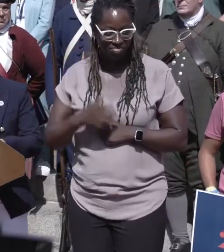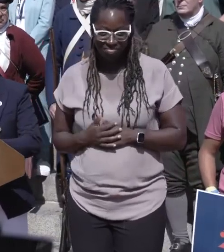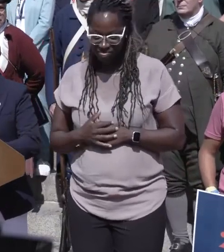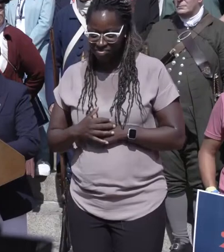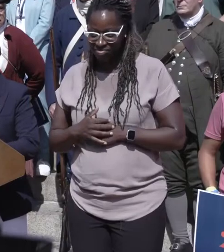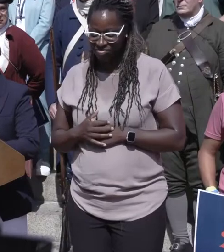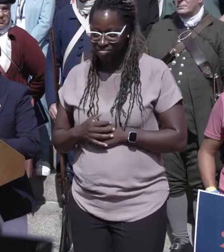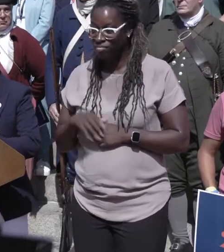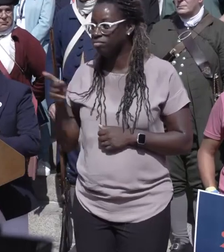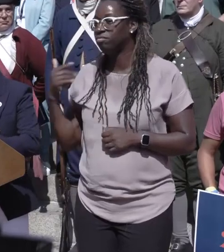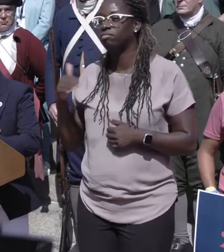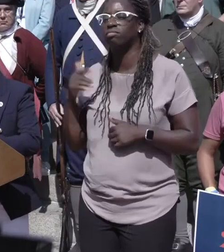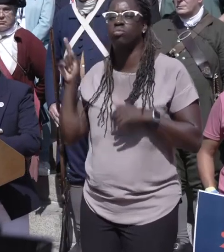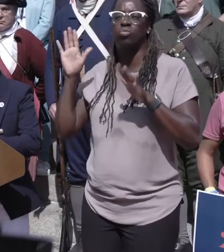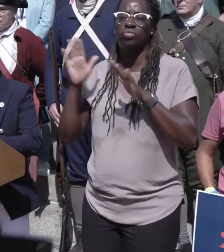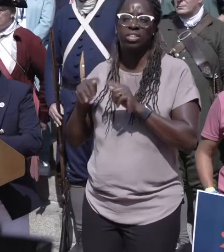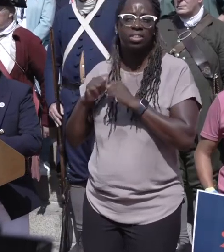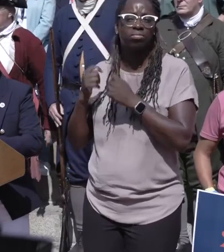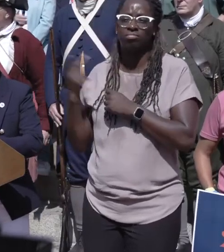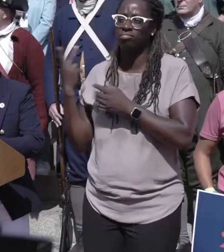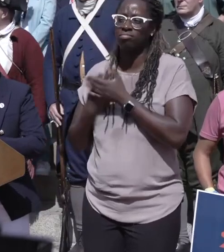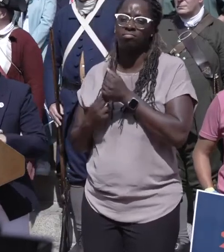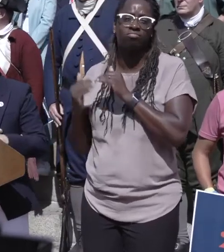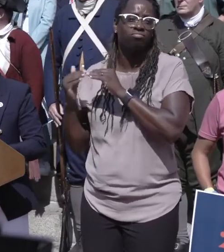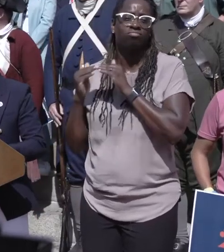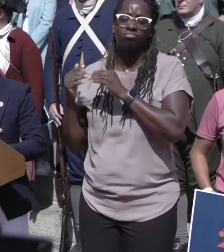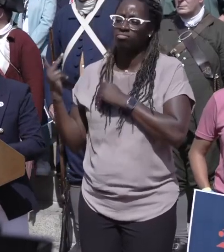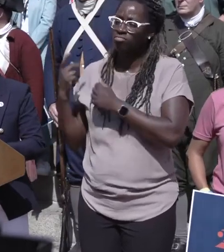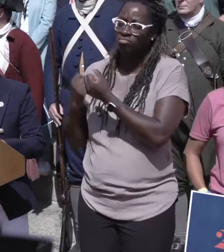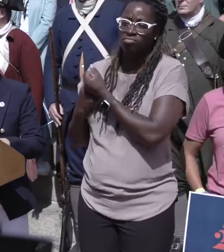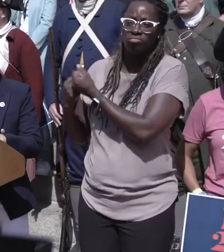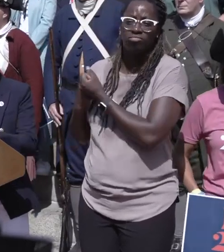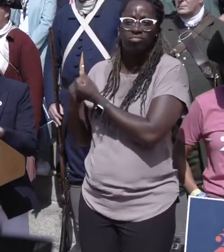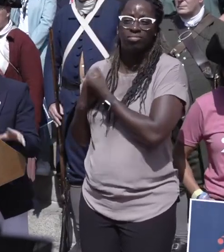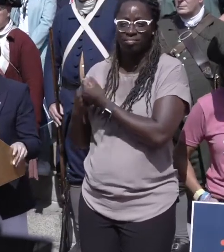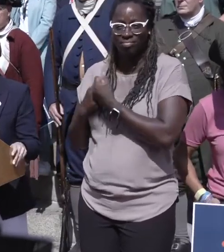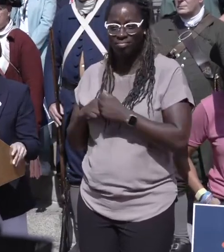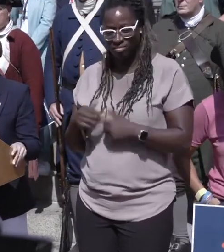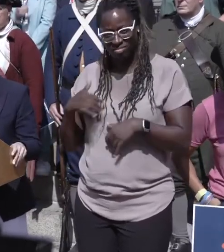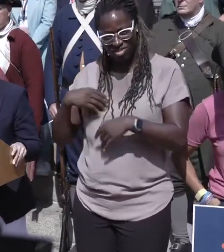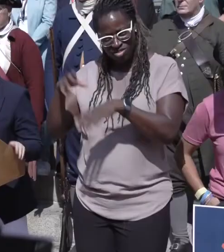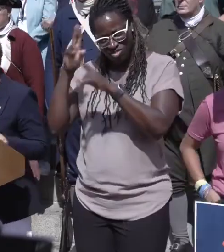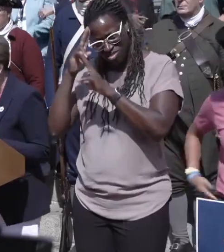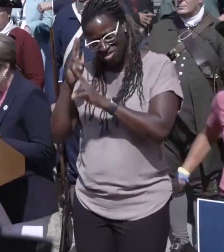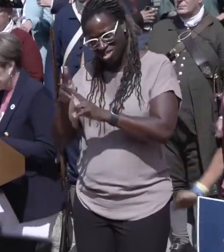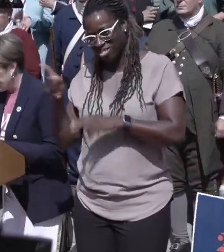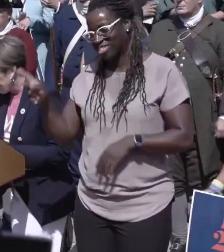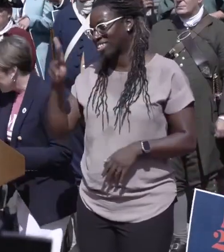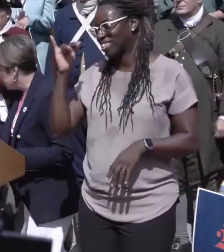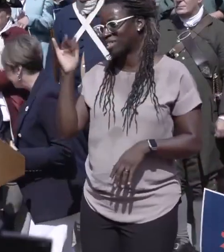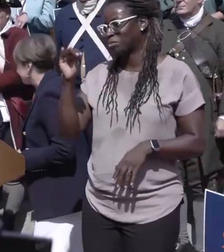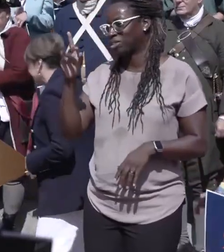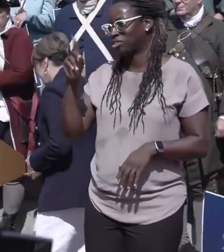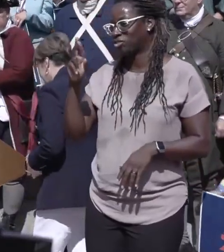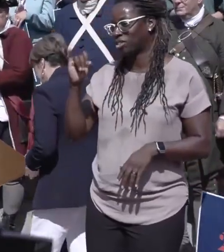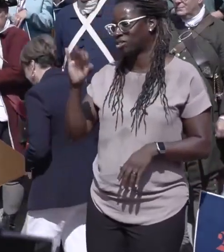incredible, incredible teammate, and I want to welcome the Honorable Kim Driscoll.